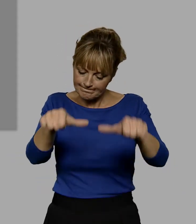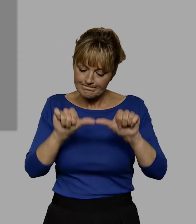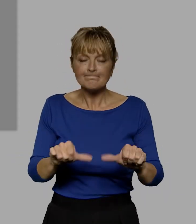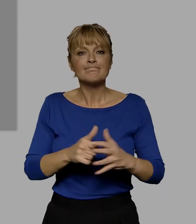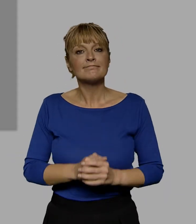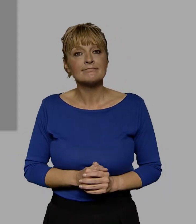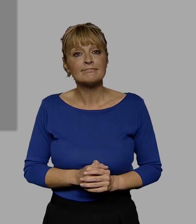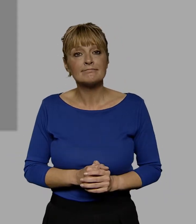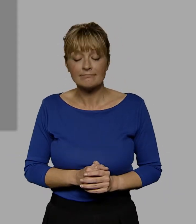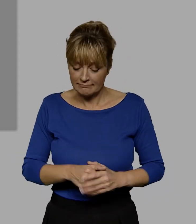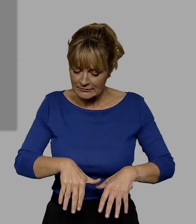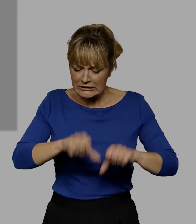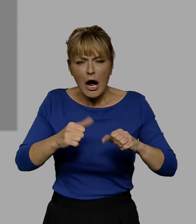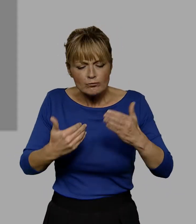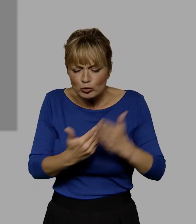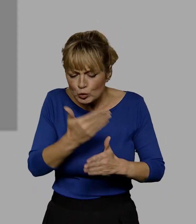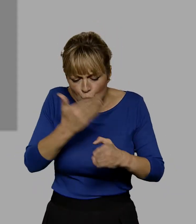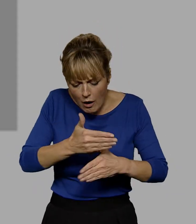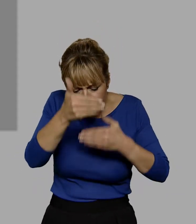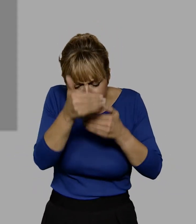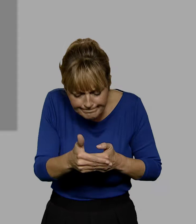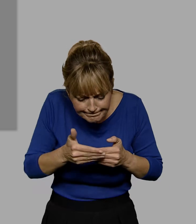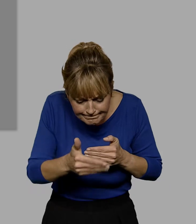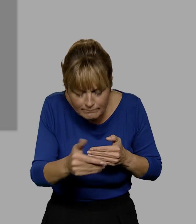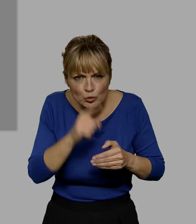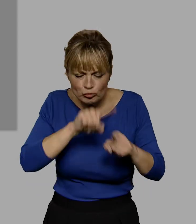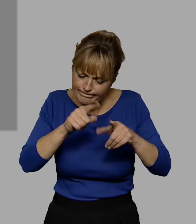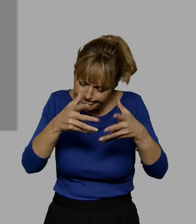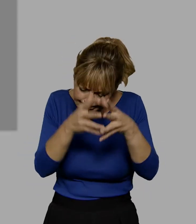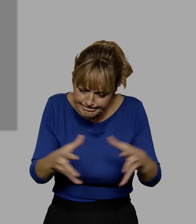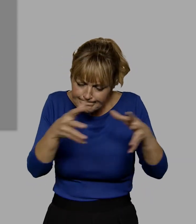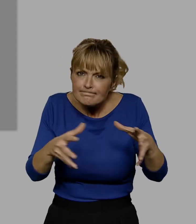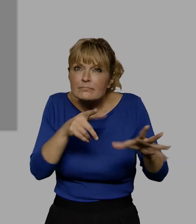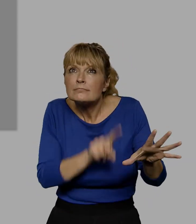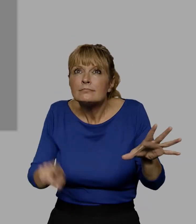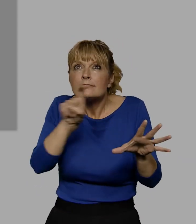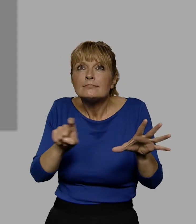3. Implement a programme of work to increase the accessibility of our websites.